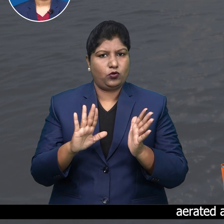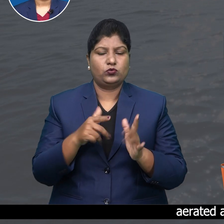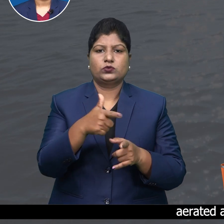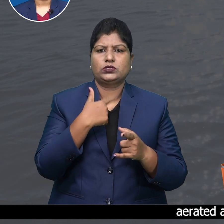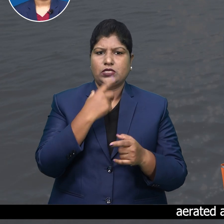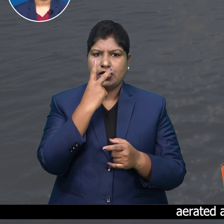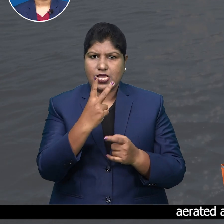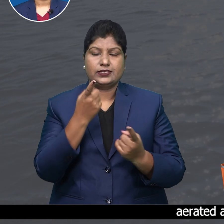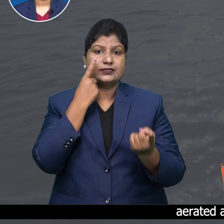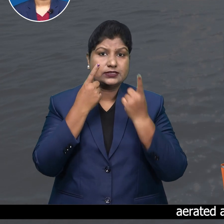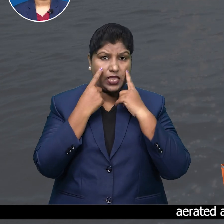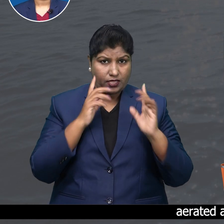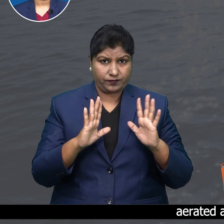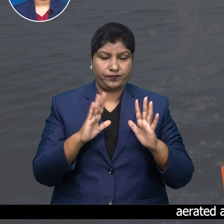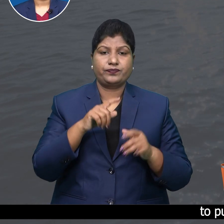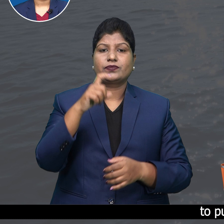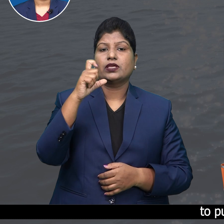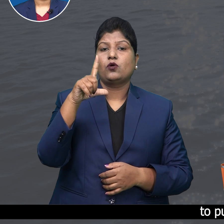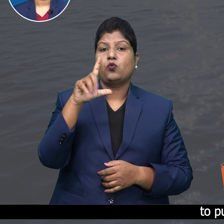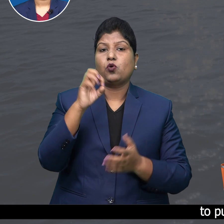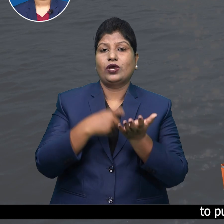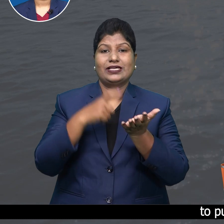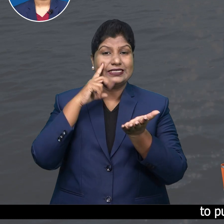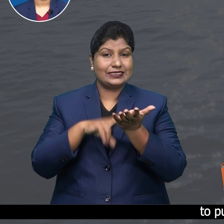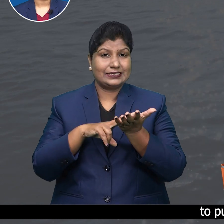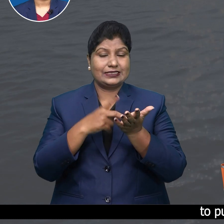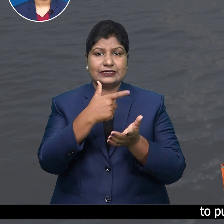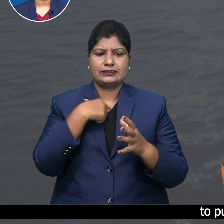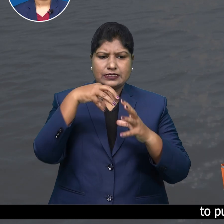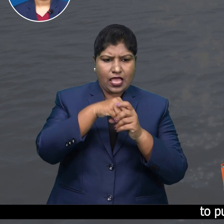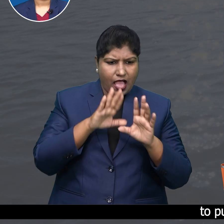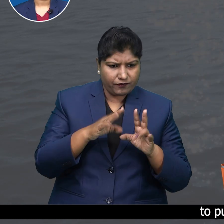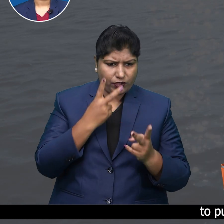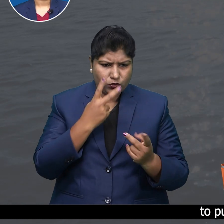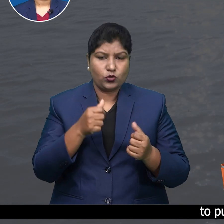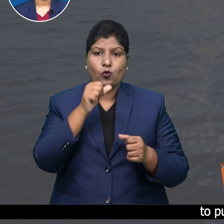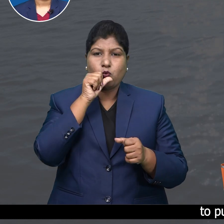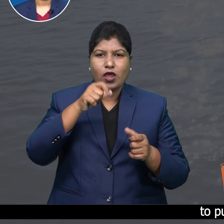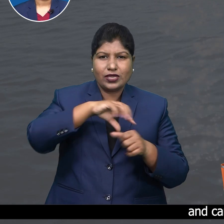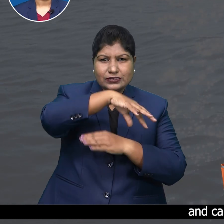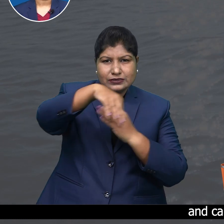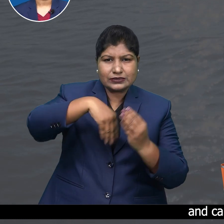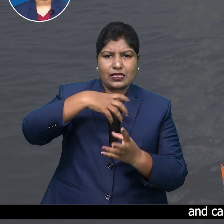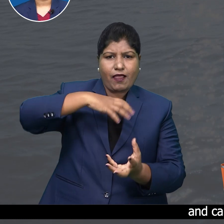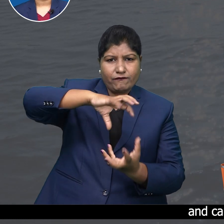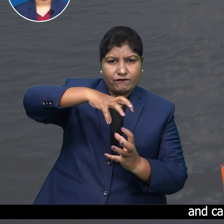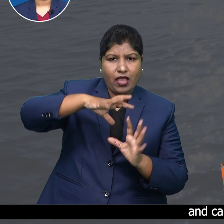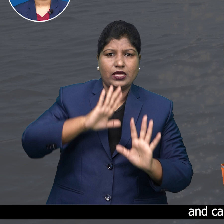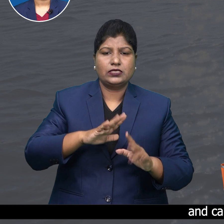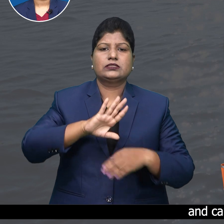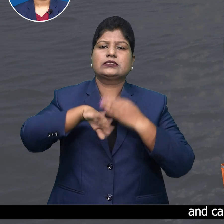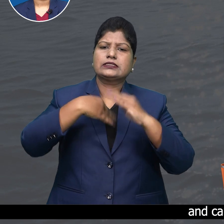aerated and chlorinated to purify water and can